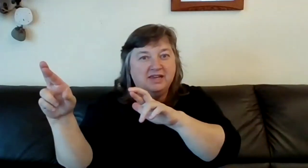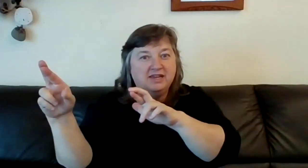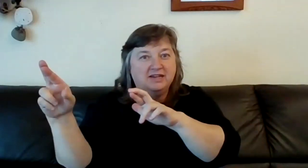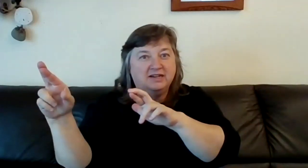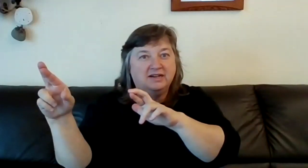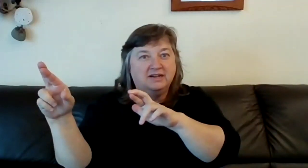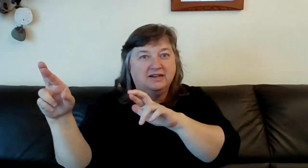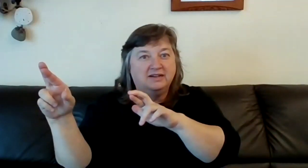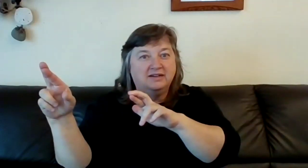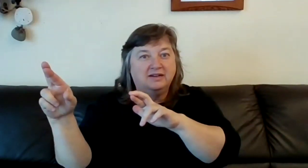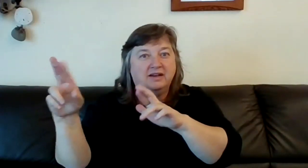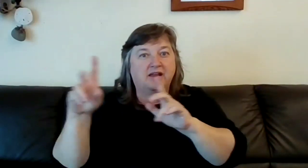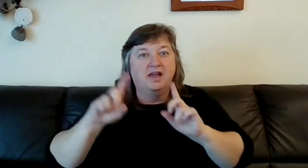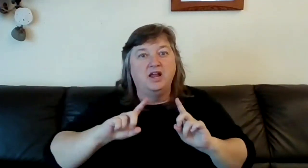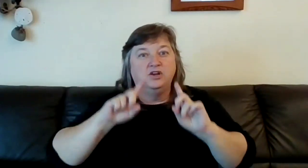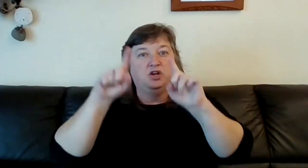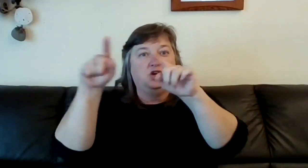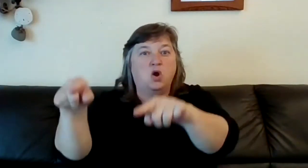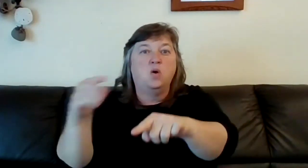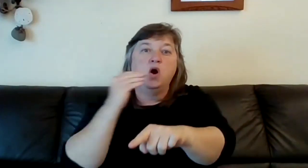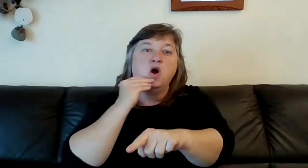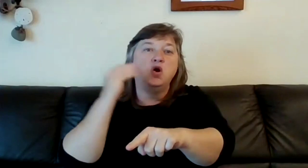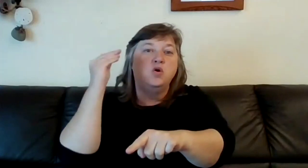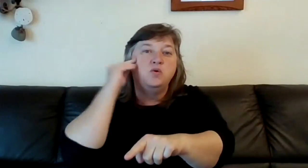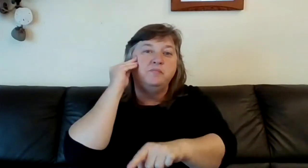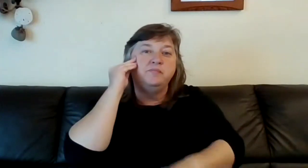ready. You're going to go home